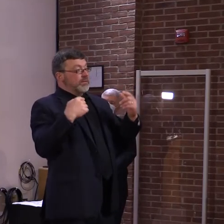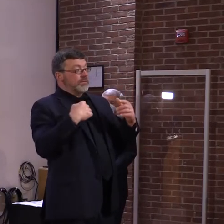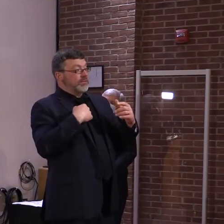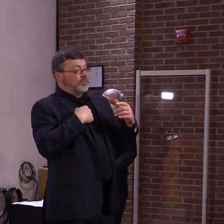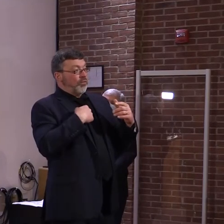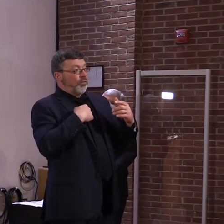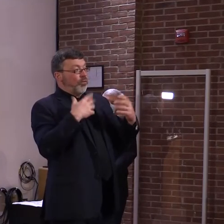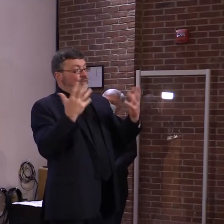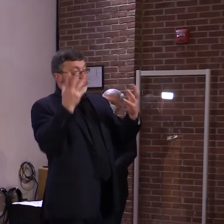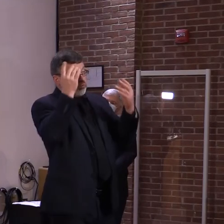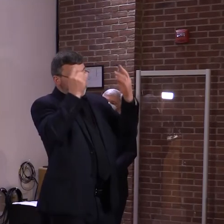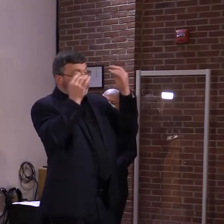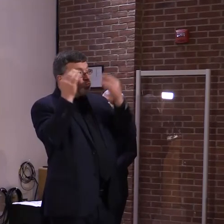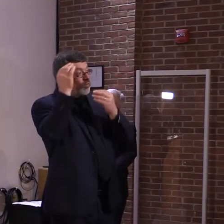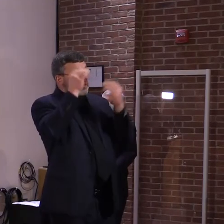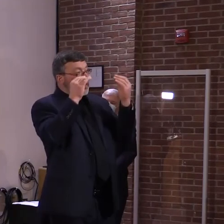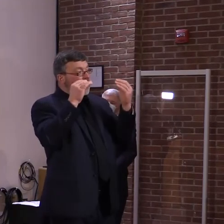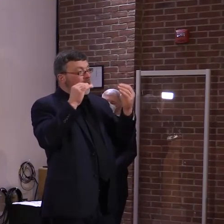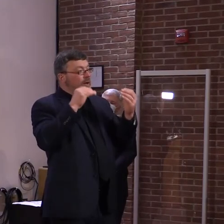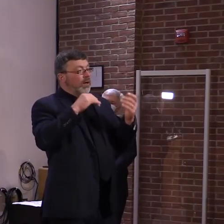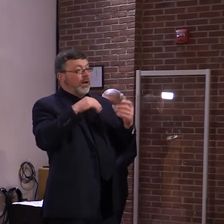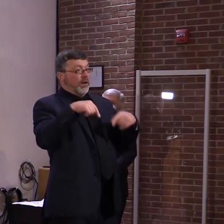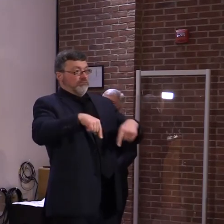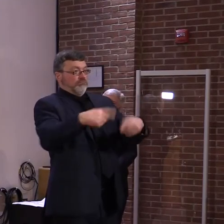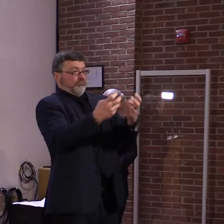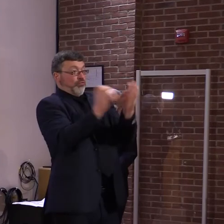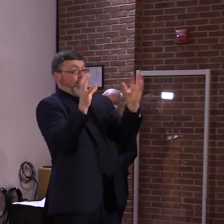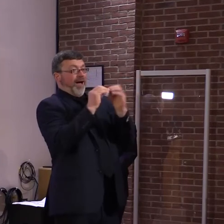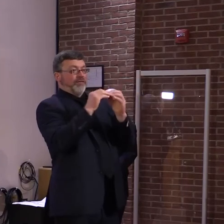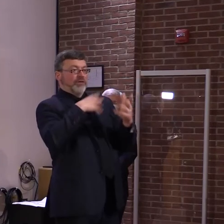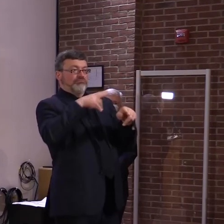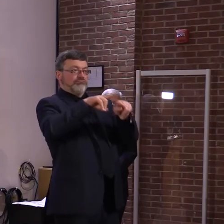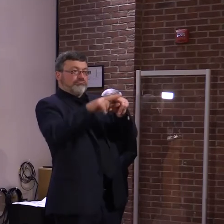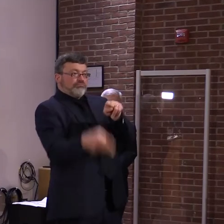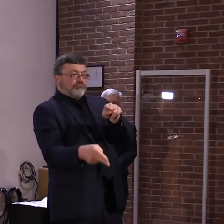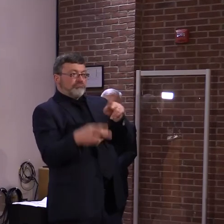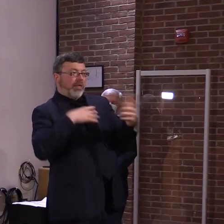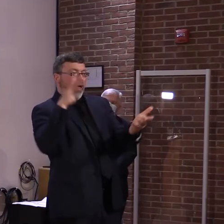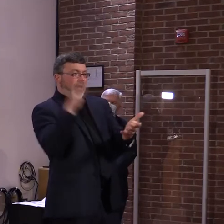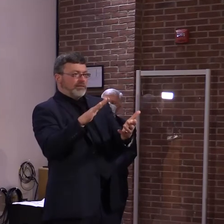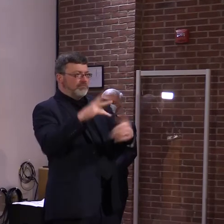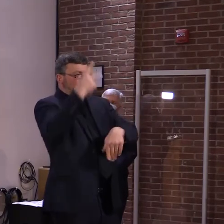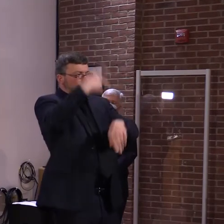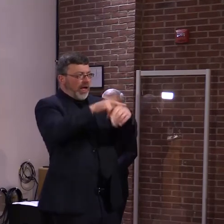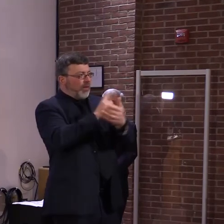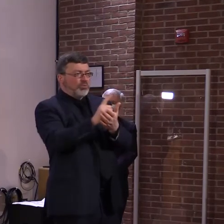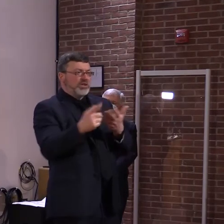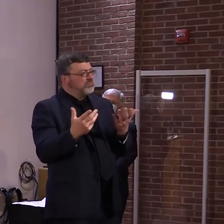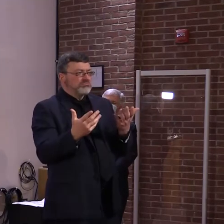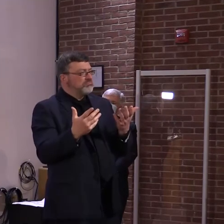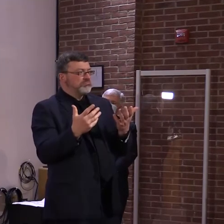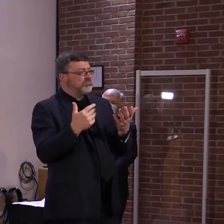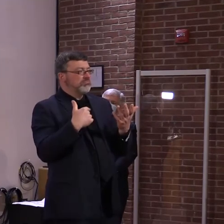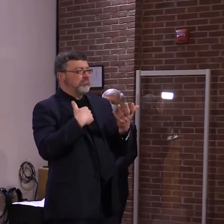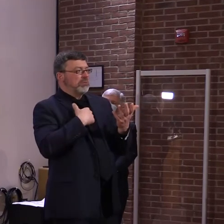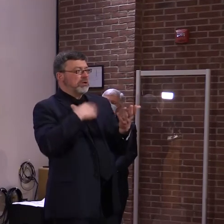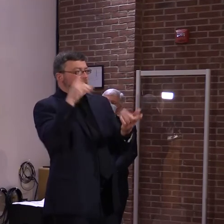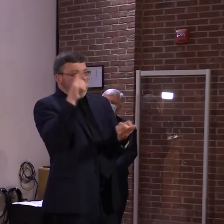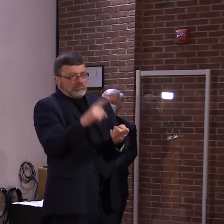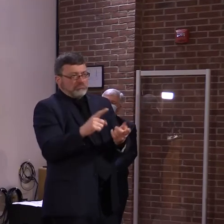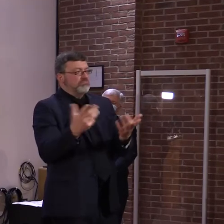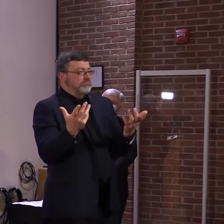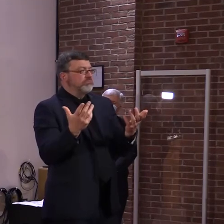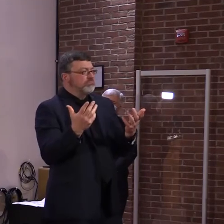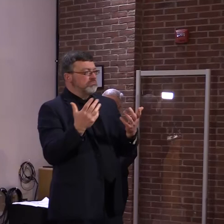date. But yes, I mean, within the restrictions we have in place in terms of inside gatherings